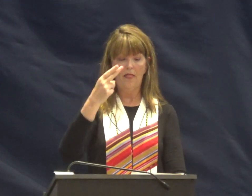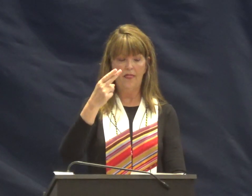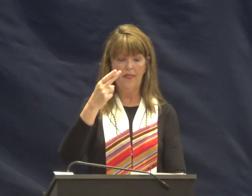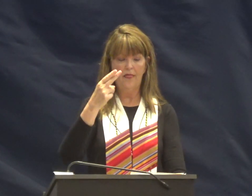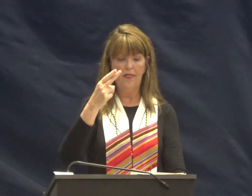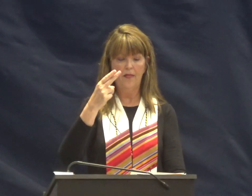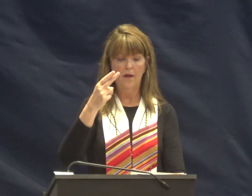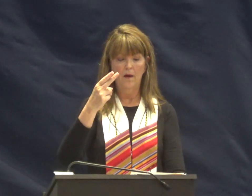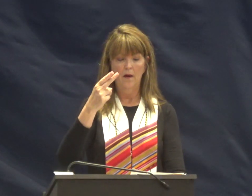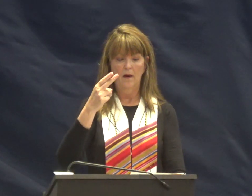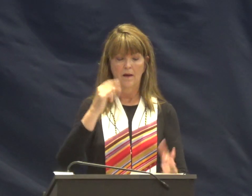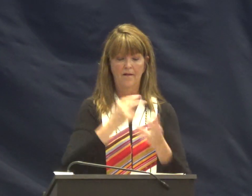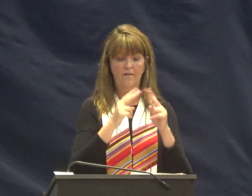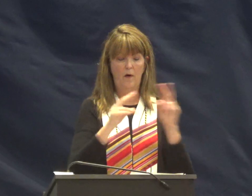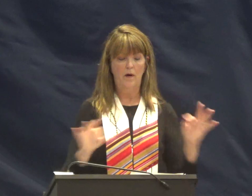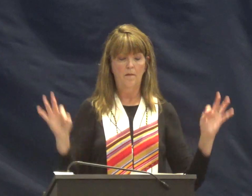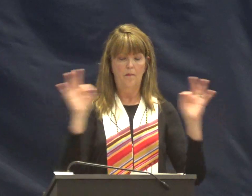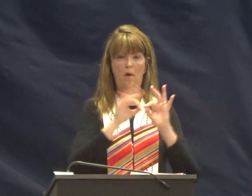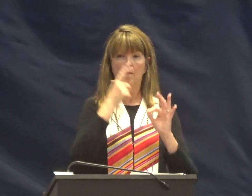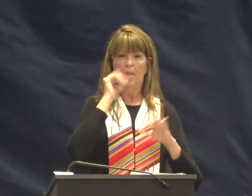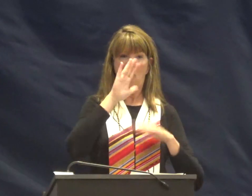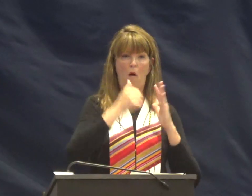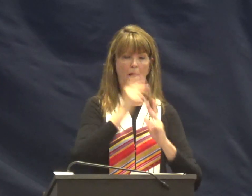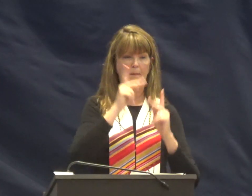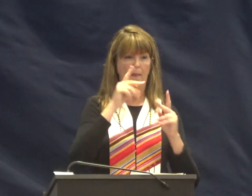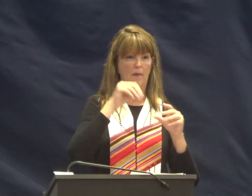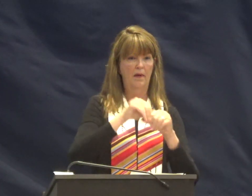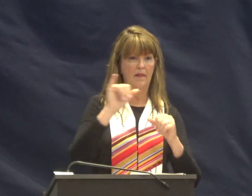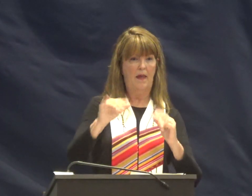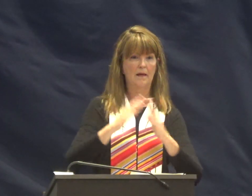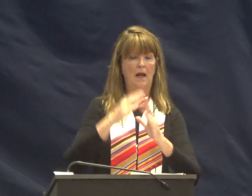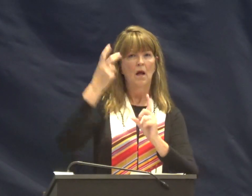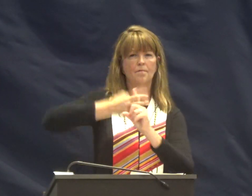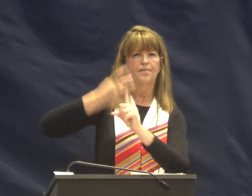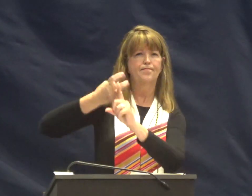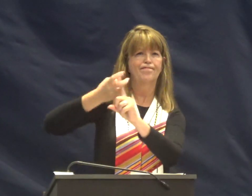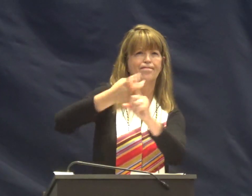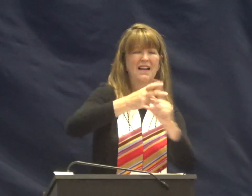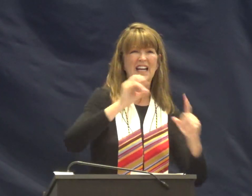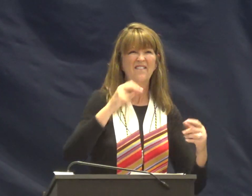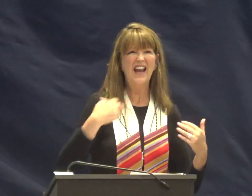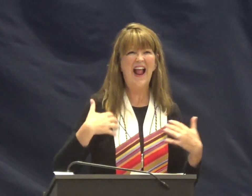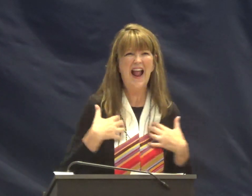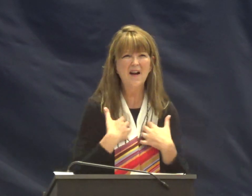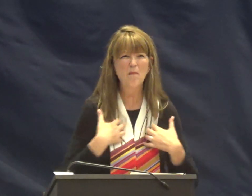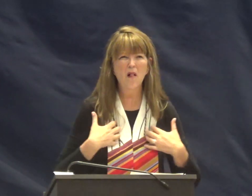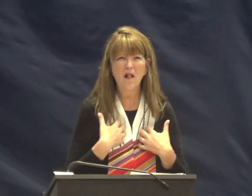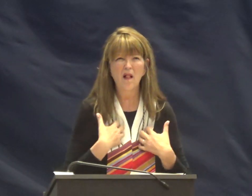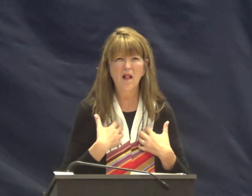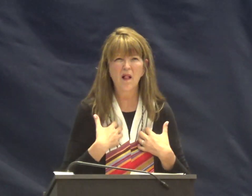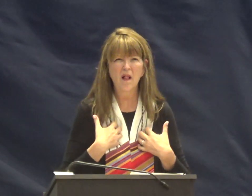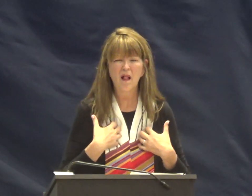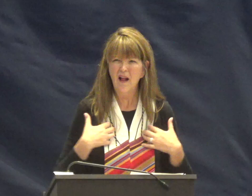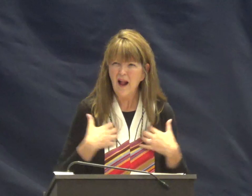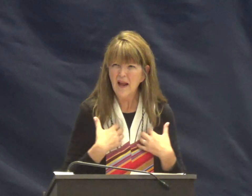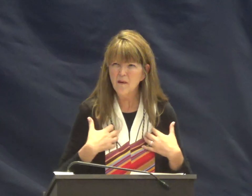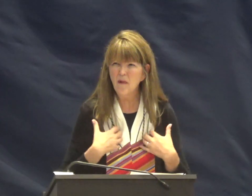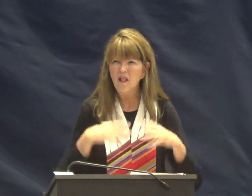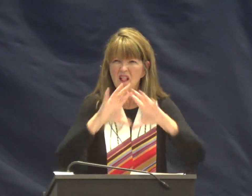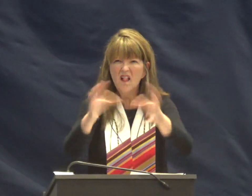This week, they're mentioning sackcloth several times, because all the people in Nineveh and all their